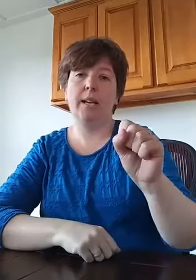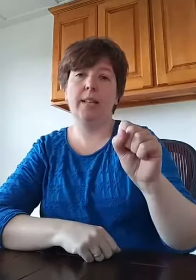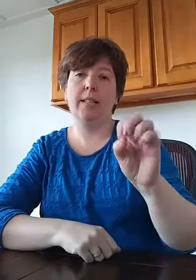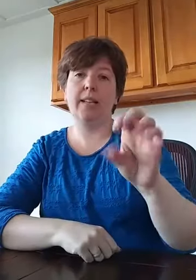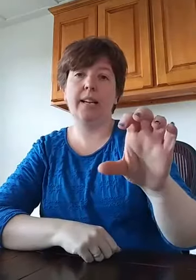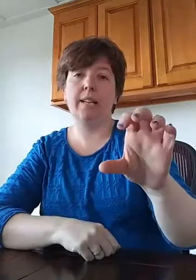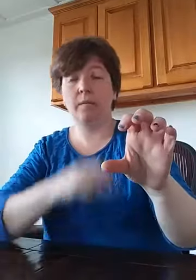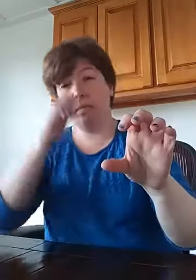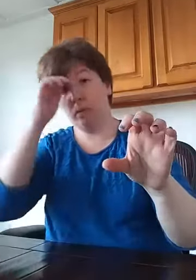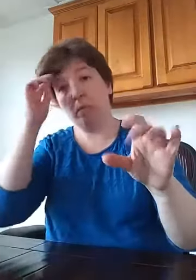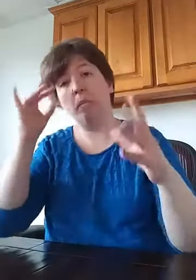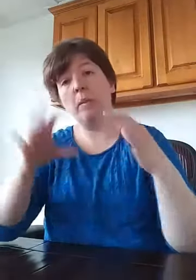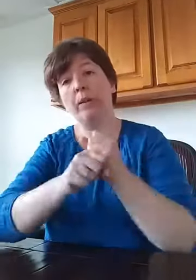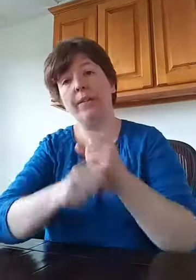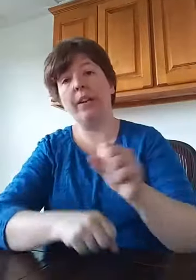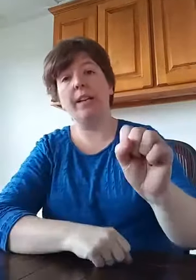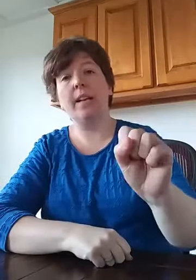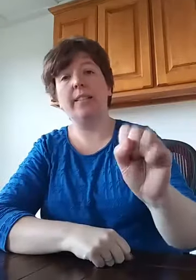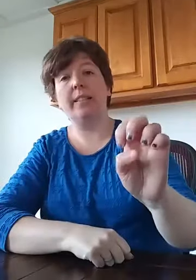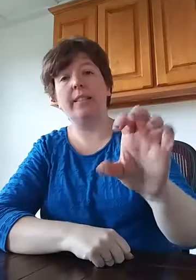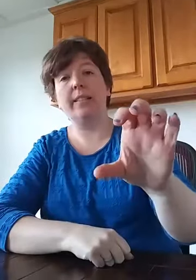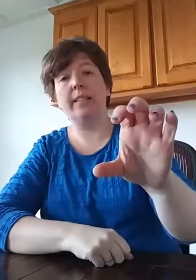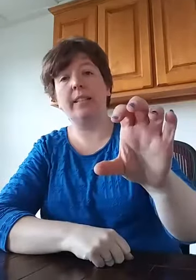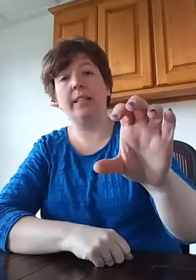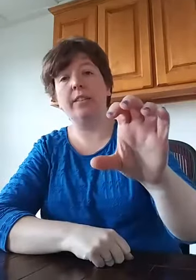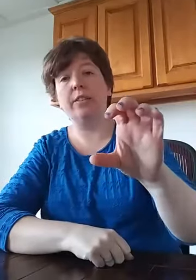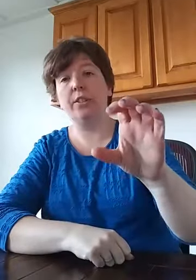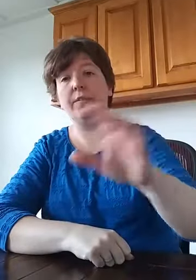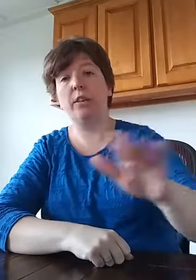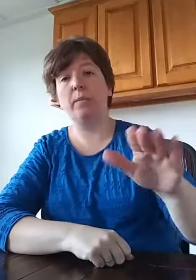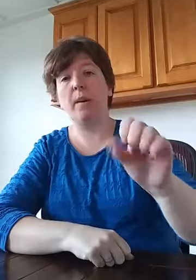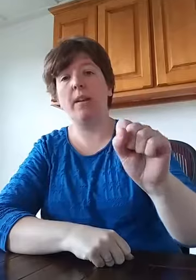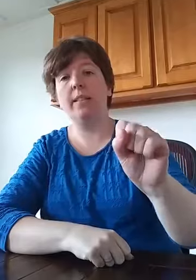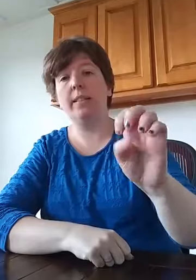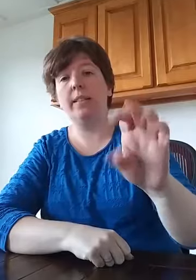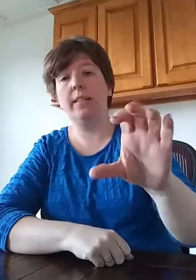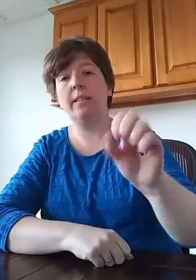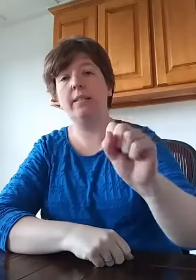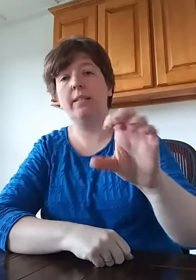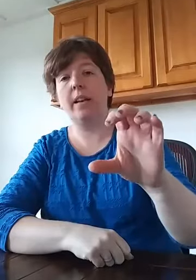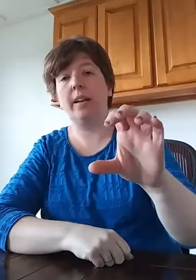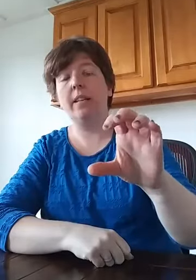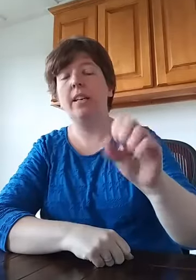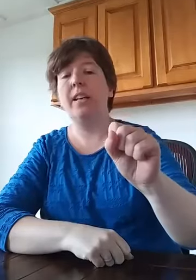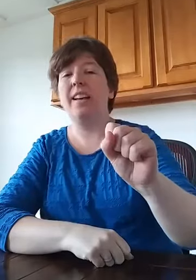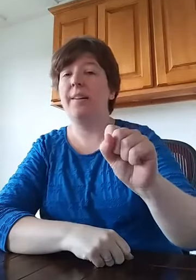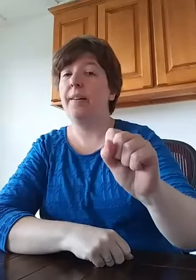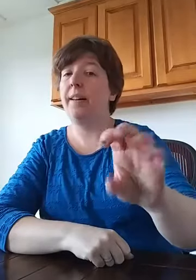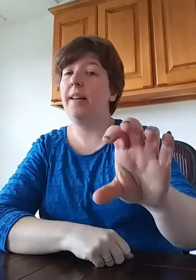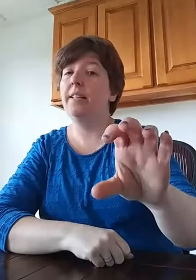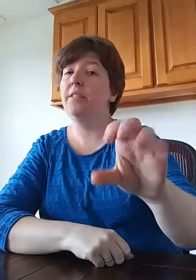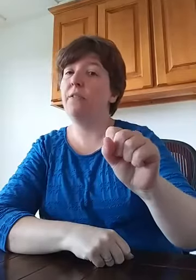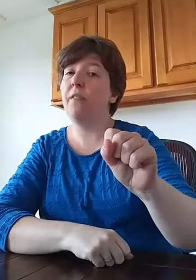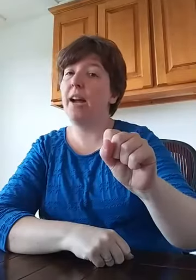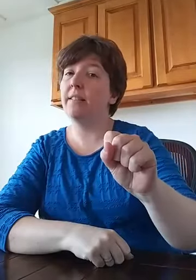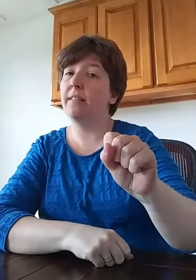And second, we abbreviate SEC. You just fingerspell SEC, sec. And it's so fast,